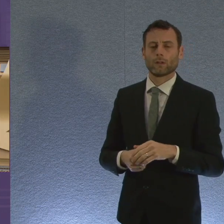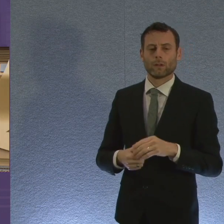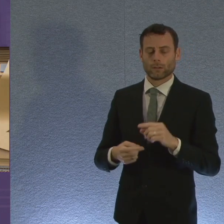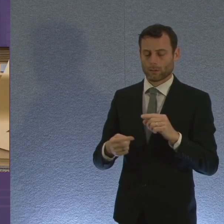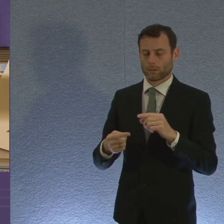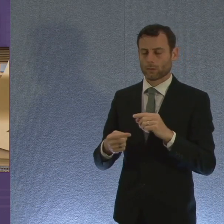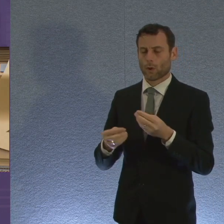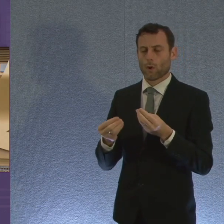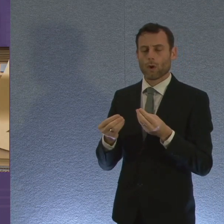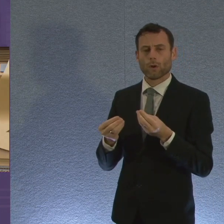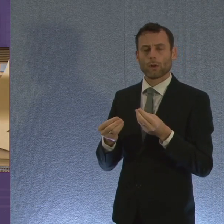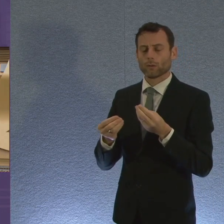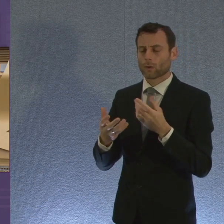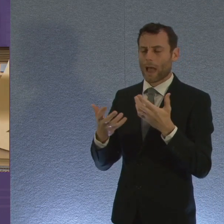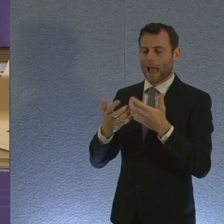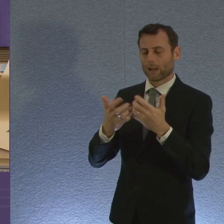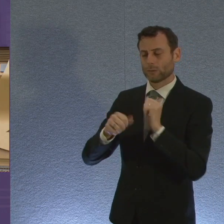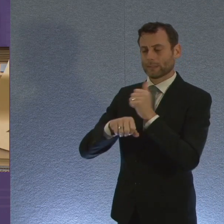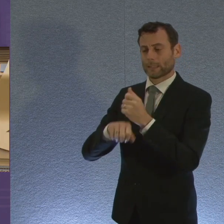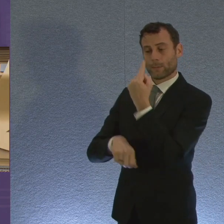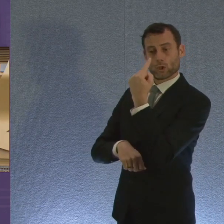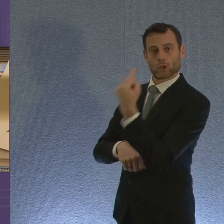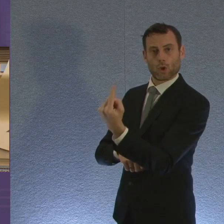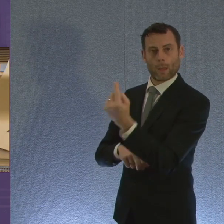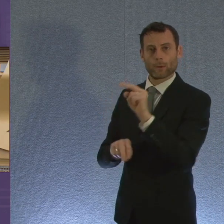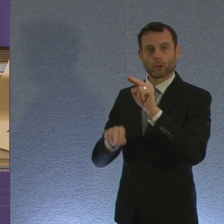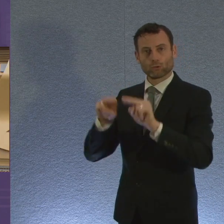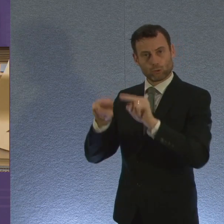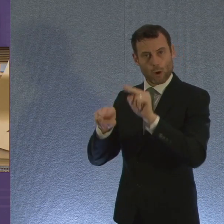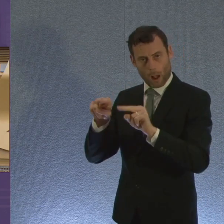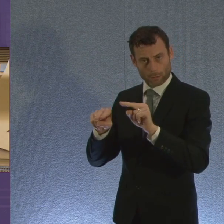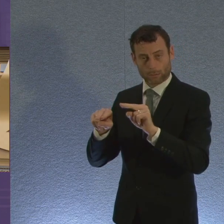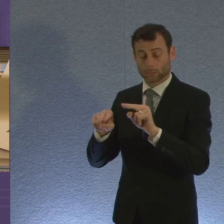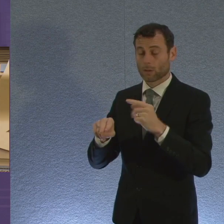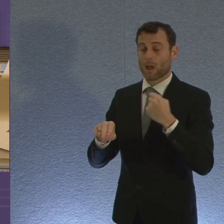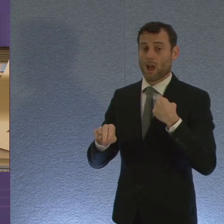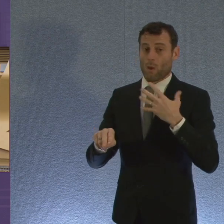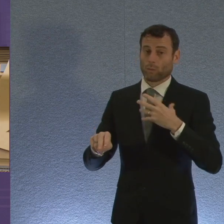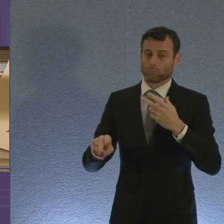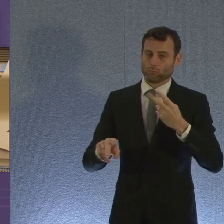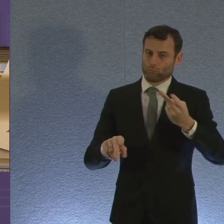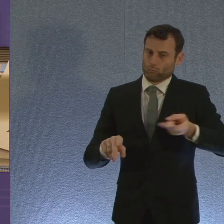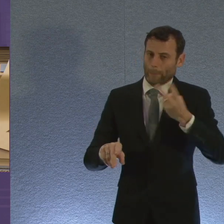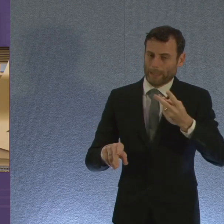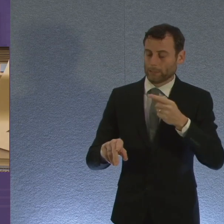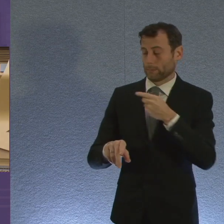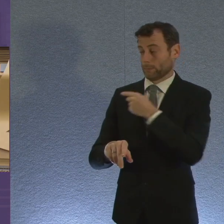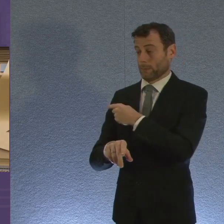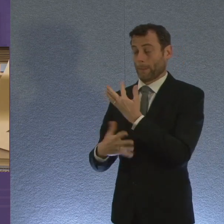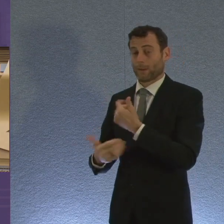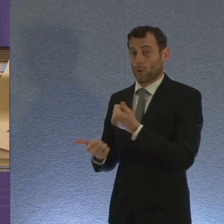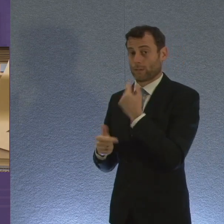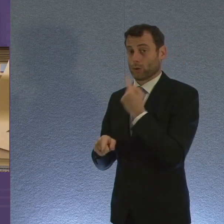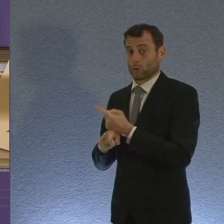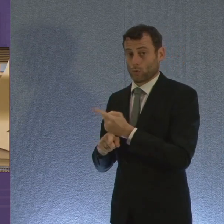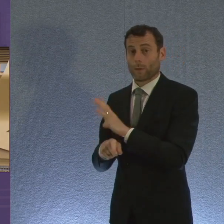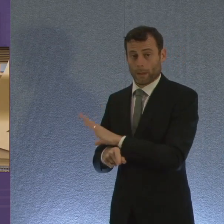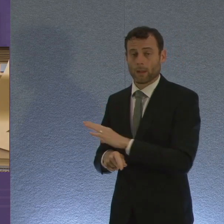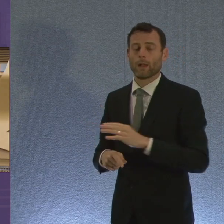solemn trials, can I echo what my colleagues have said before me? All of us understand, all of us bear the weight